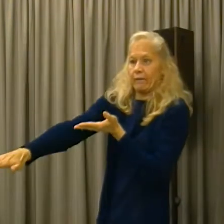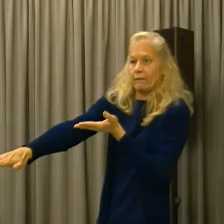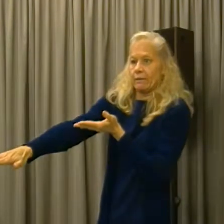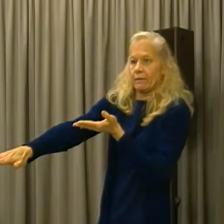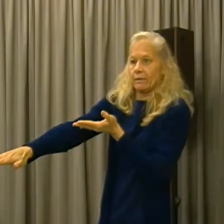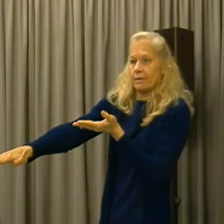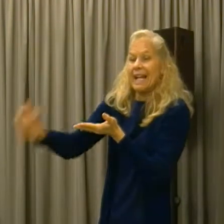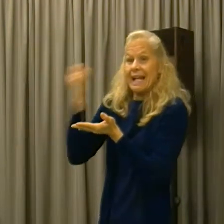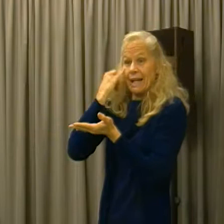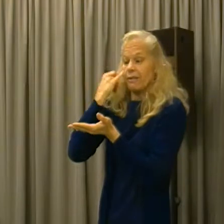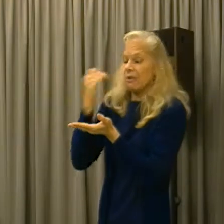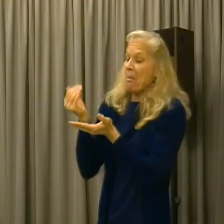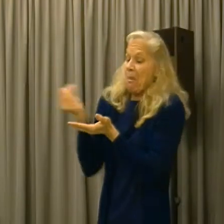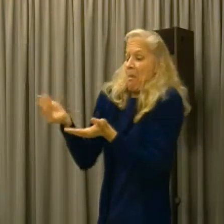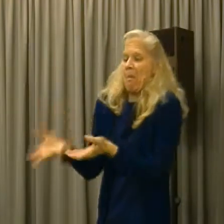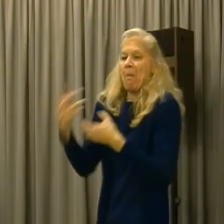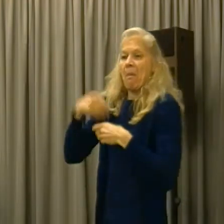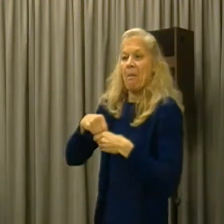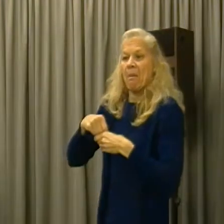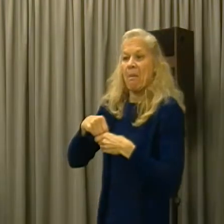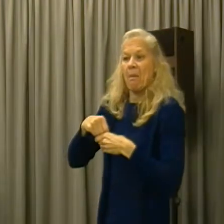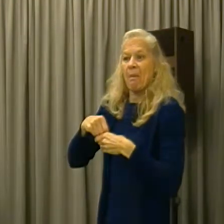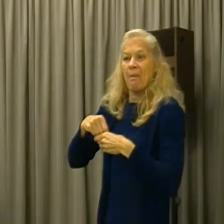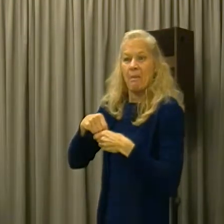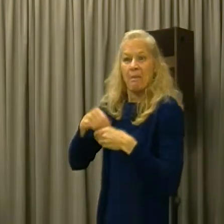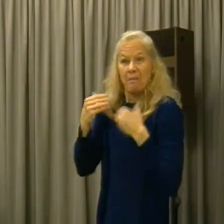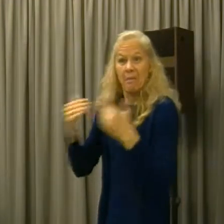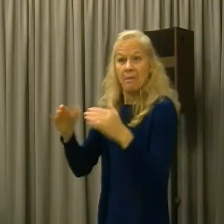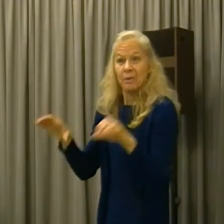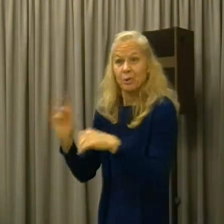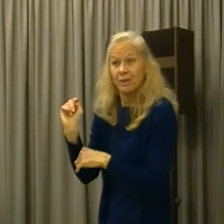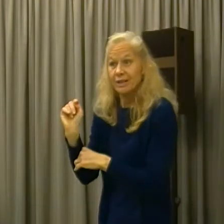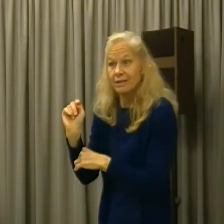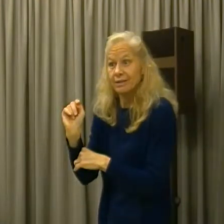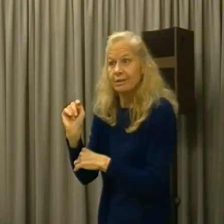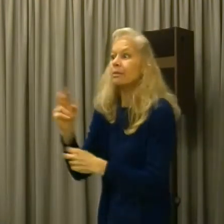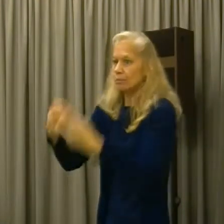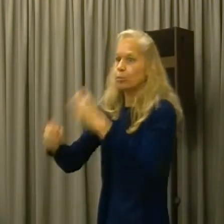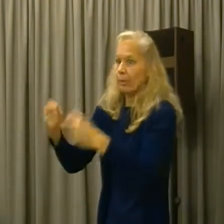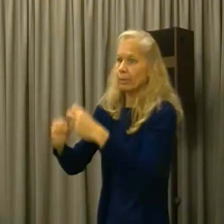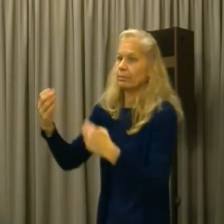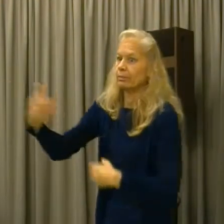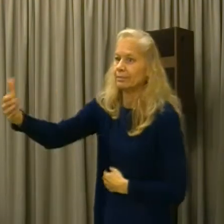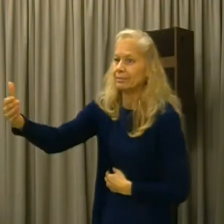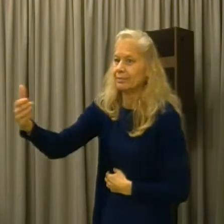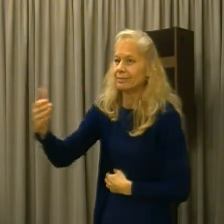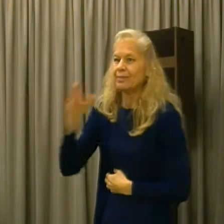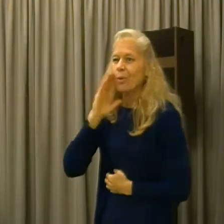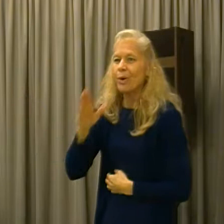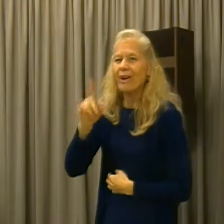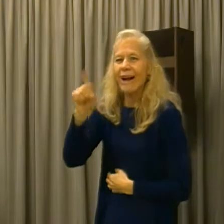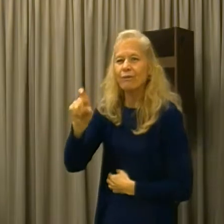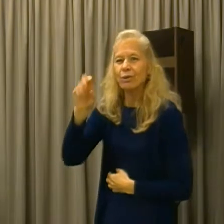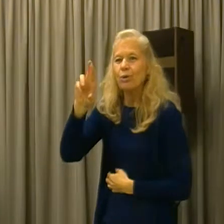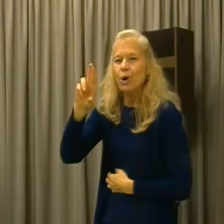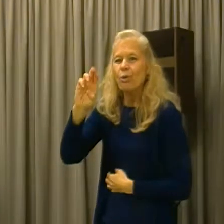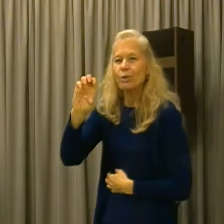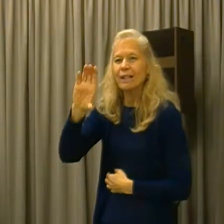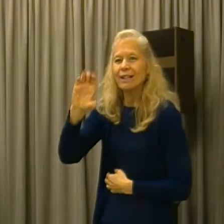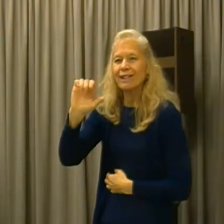preacher. Not all cars have the same problem with it. I know, but your life's not a car. And by the